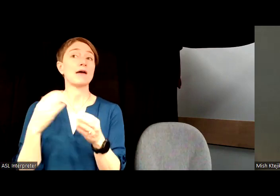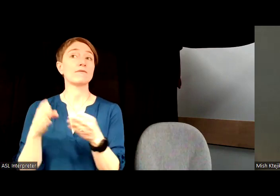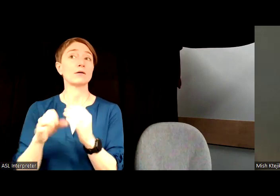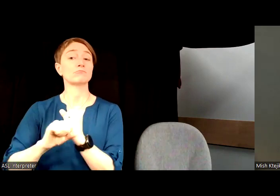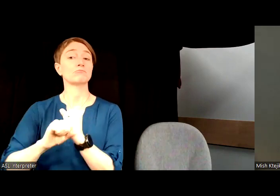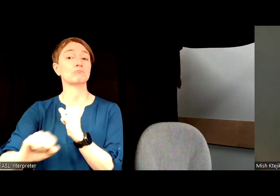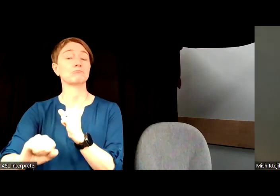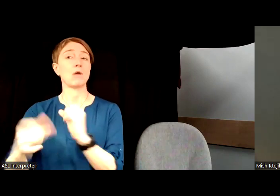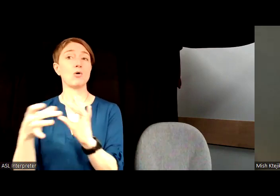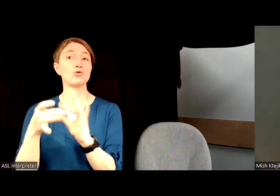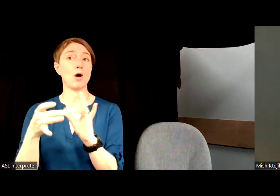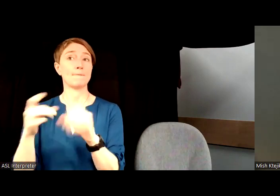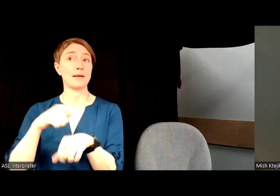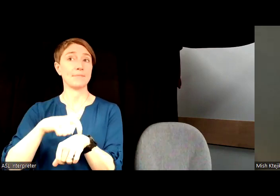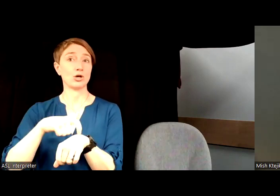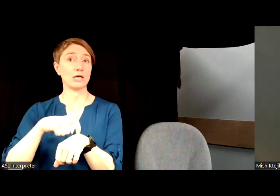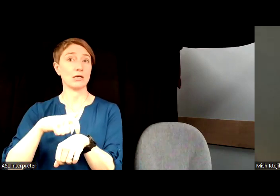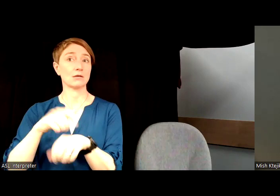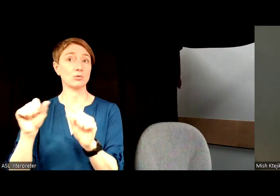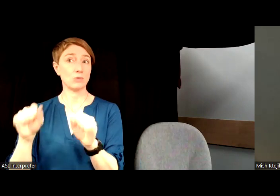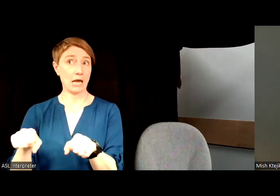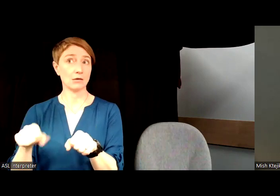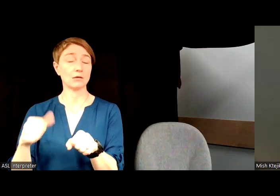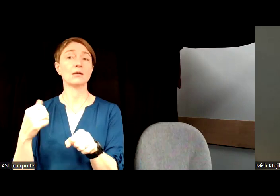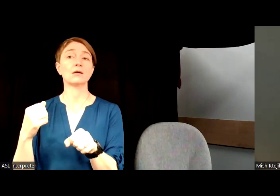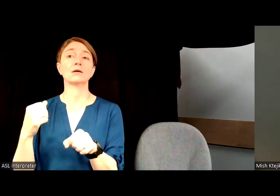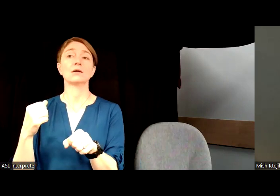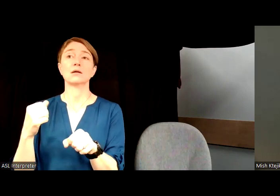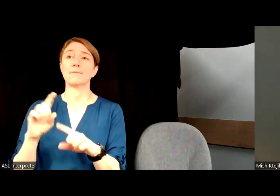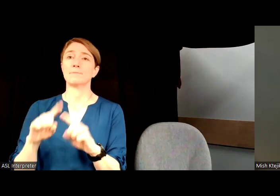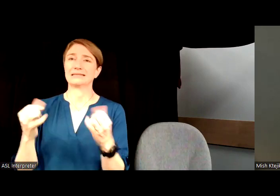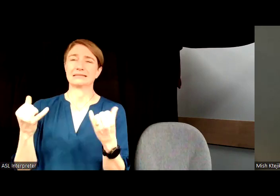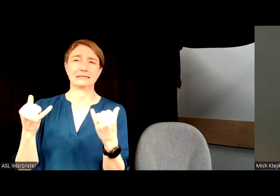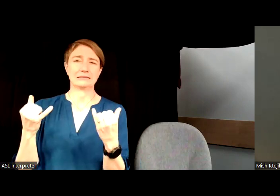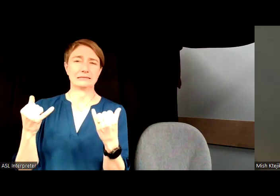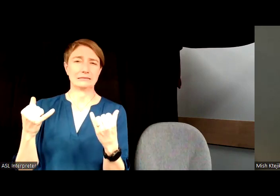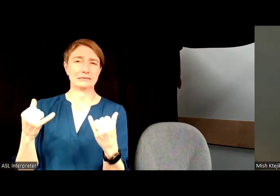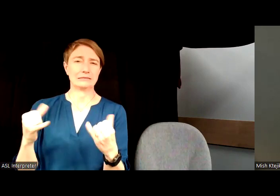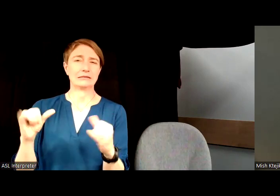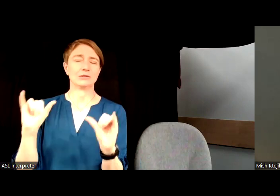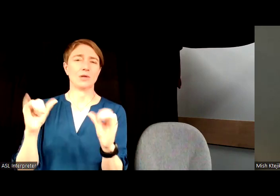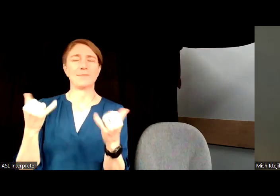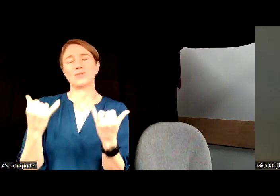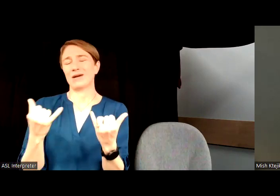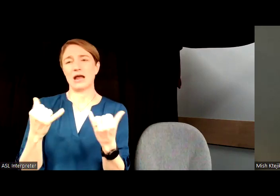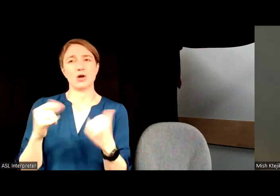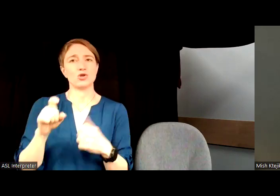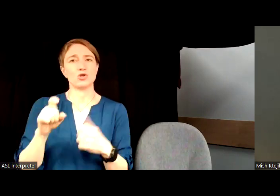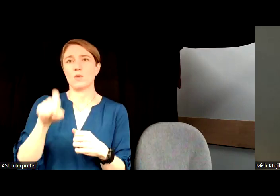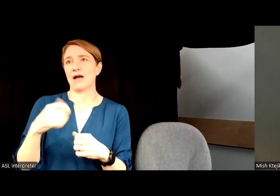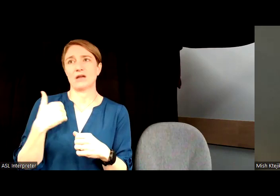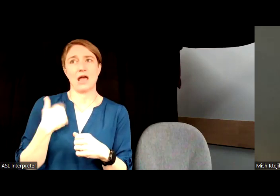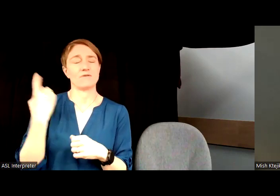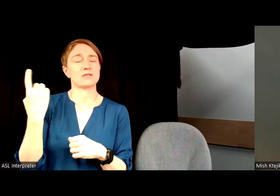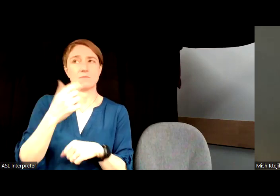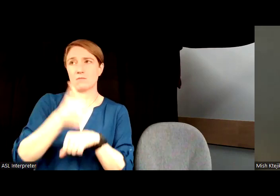want, to give them extra time, but you still have, I mean, at this point, you have to have something in place on